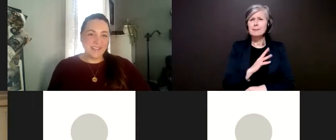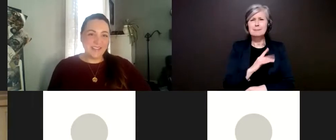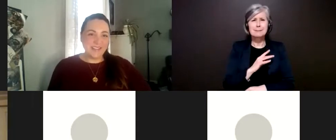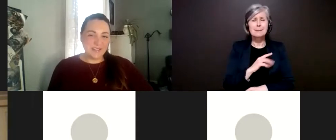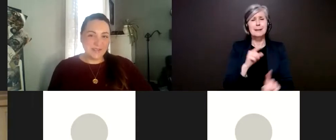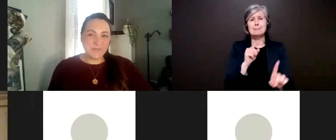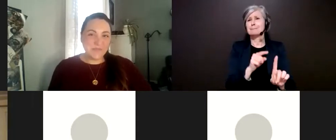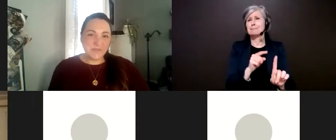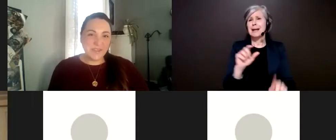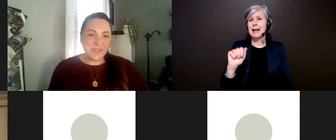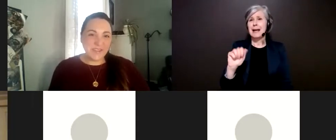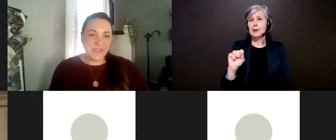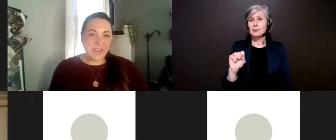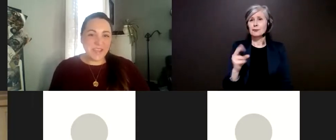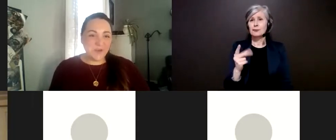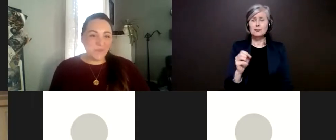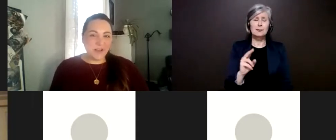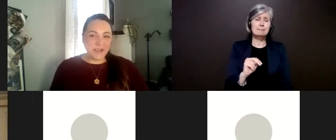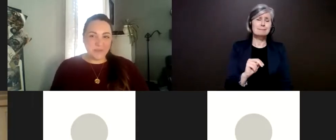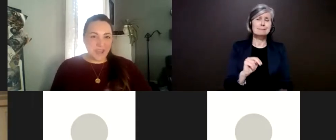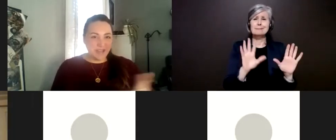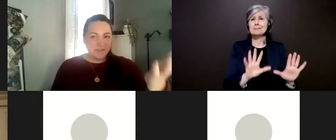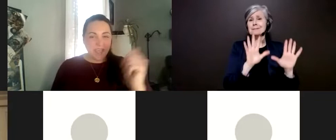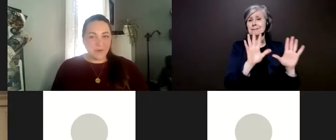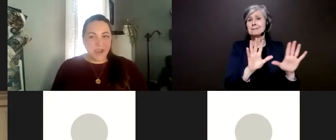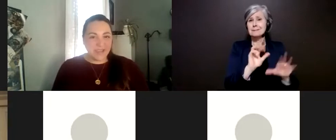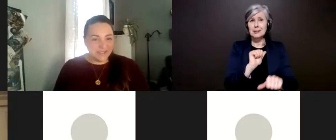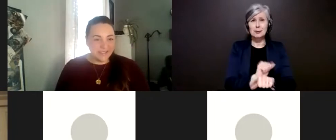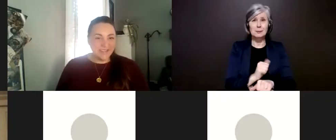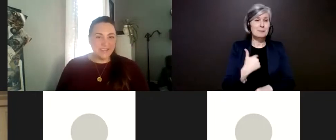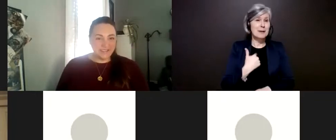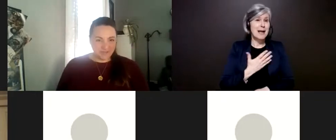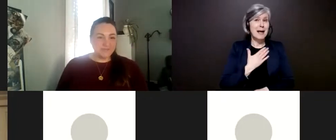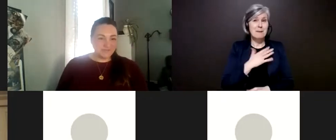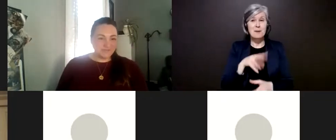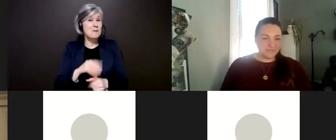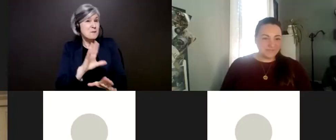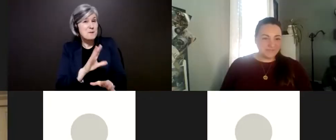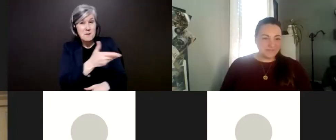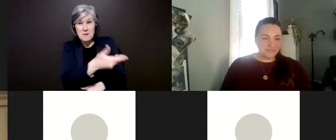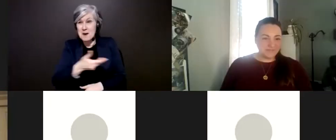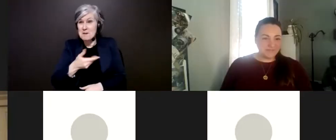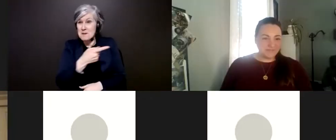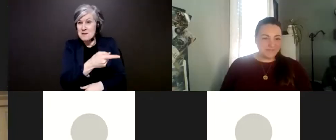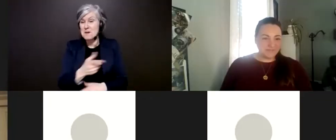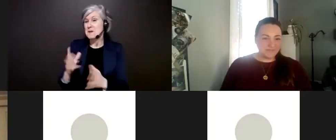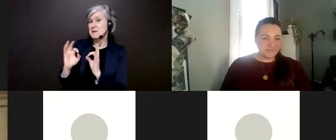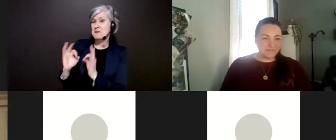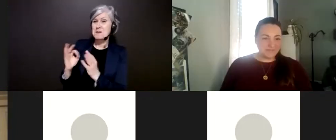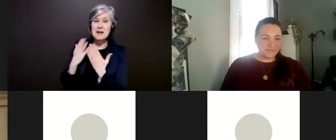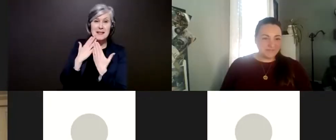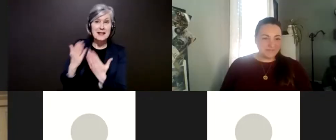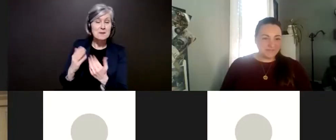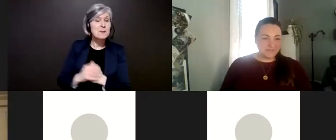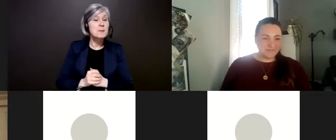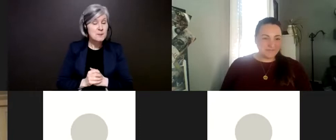so happy to be on it. Thank you. Well, welcome and take it away. Thank you. I just want to remind you that